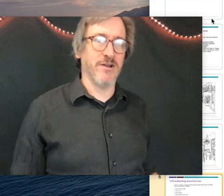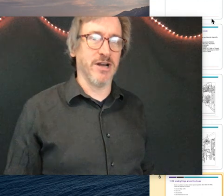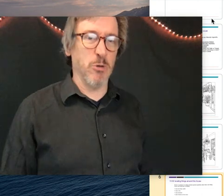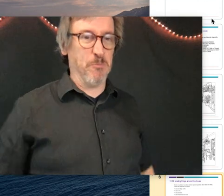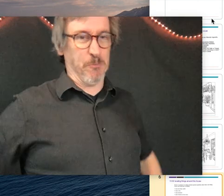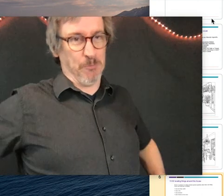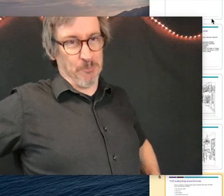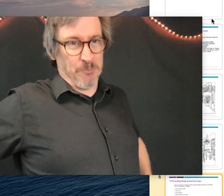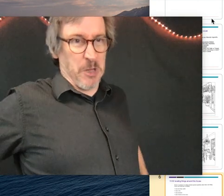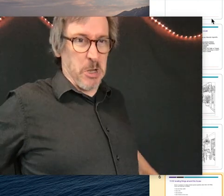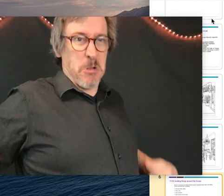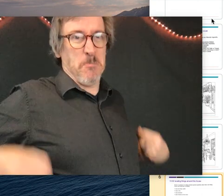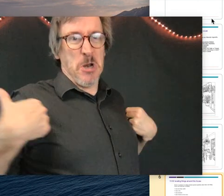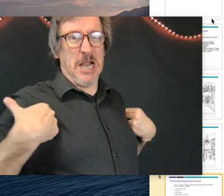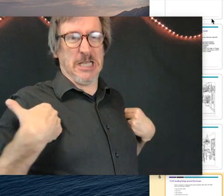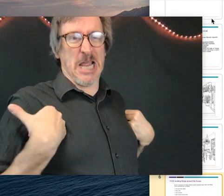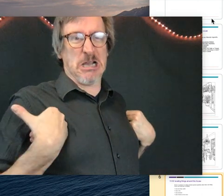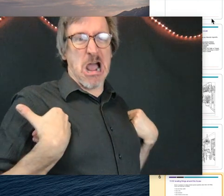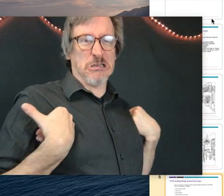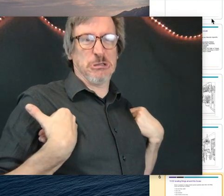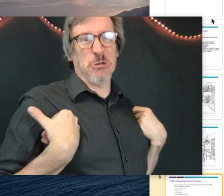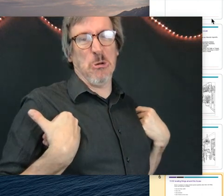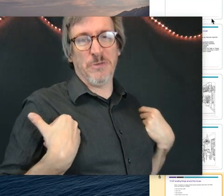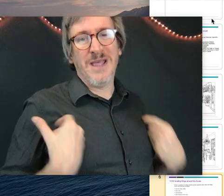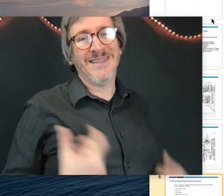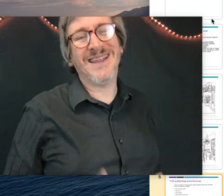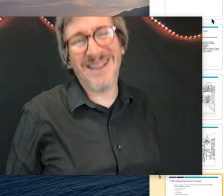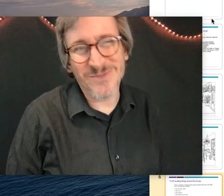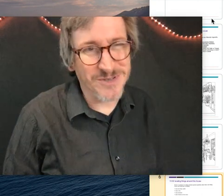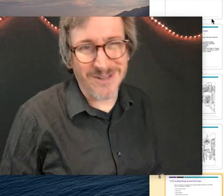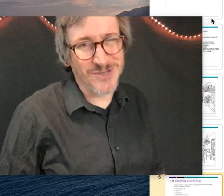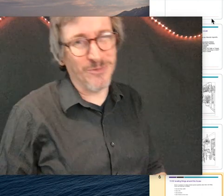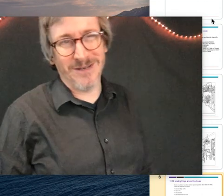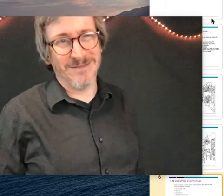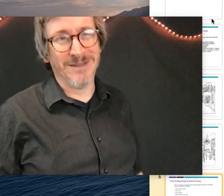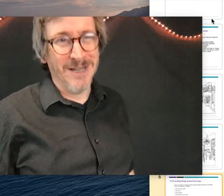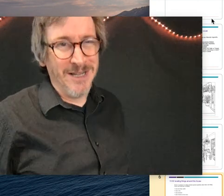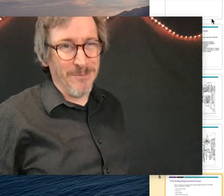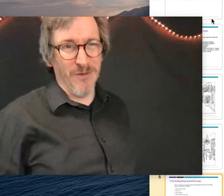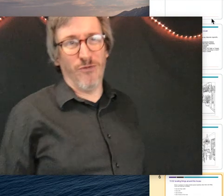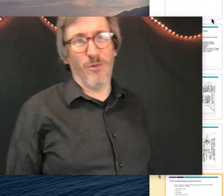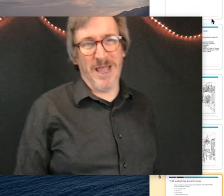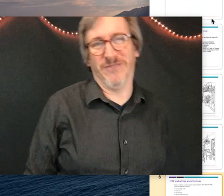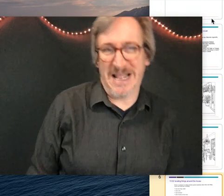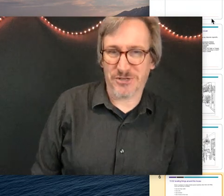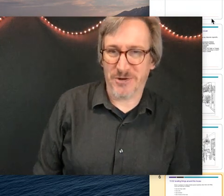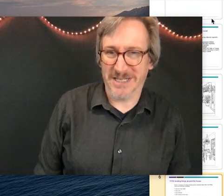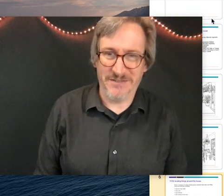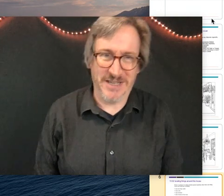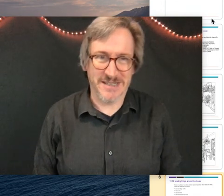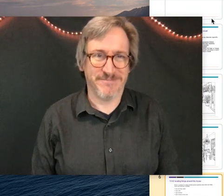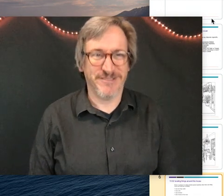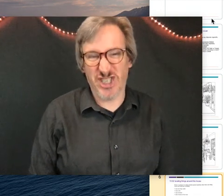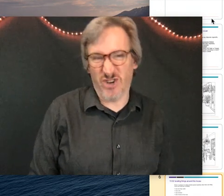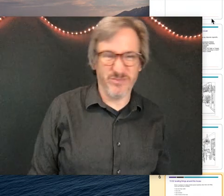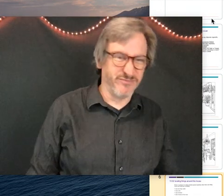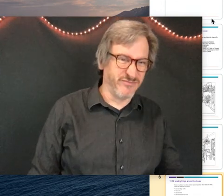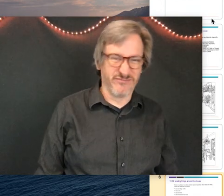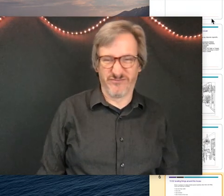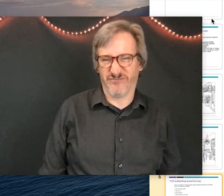and they're going to go, let's say console. Again, this was also written before we had flat screen TVs.